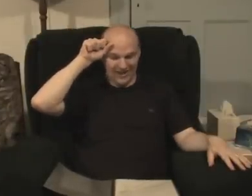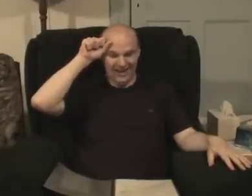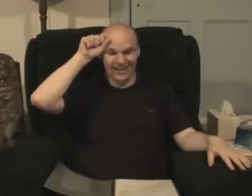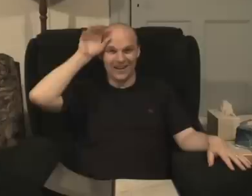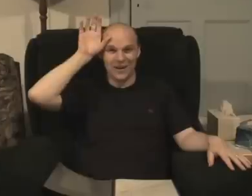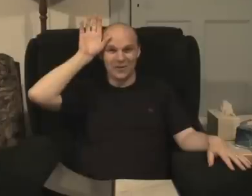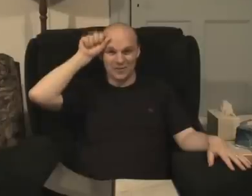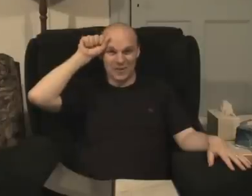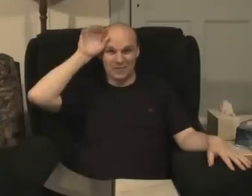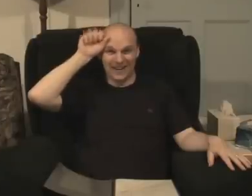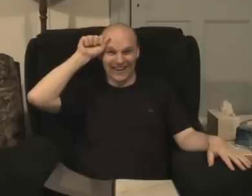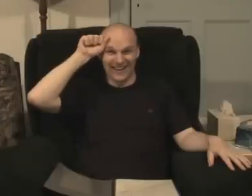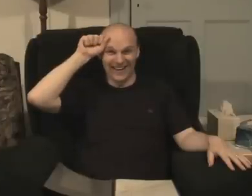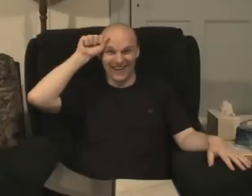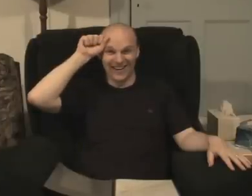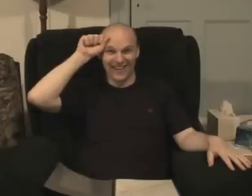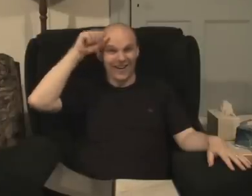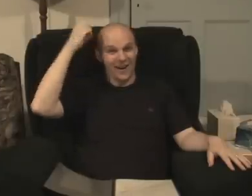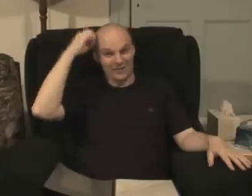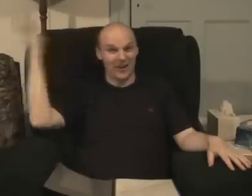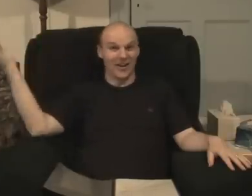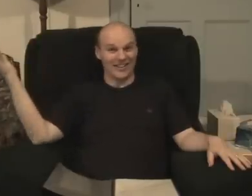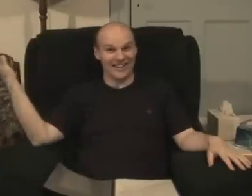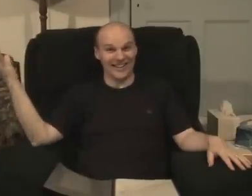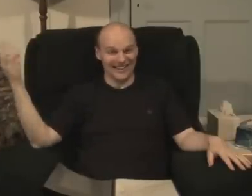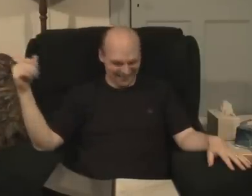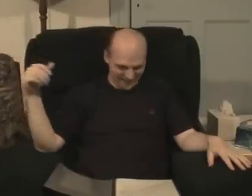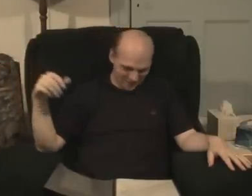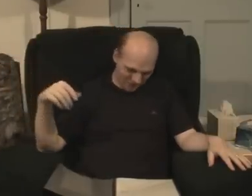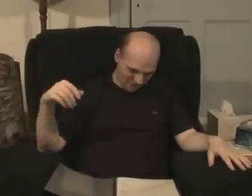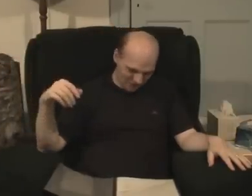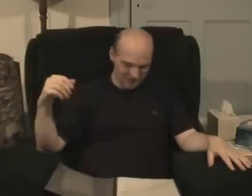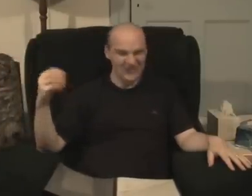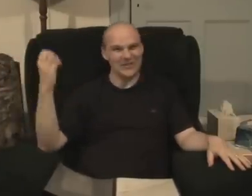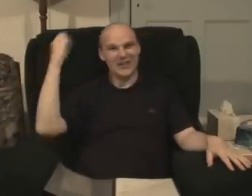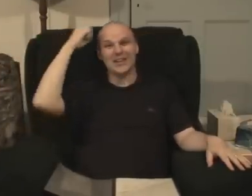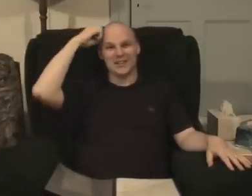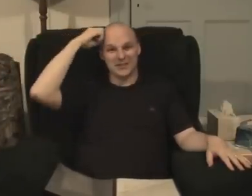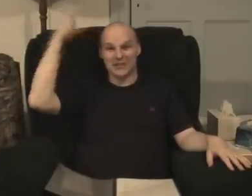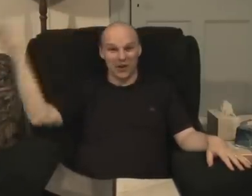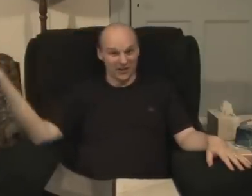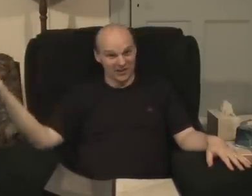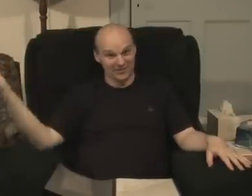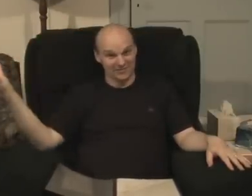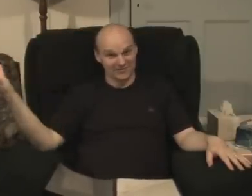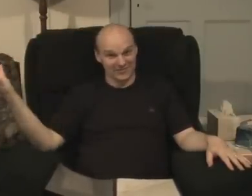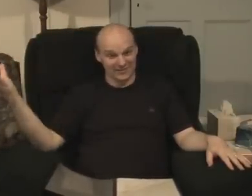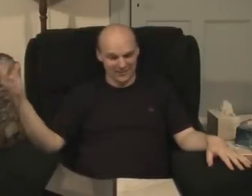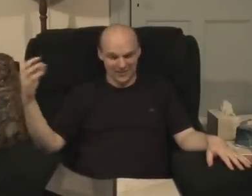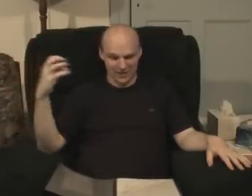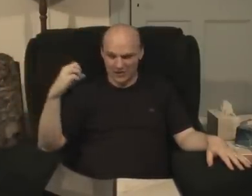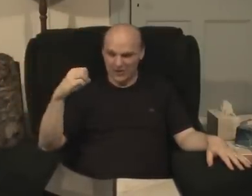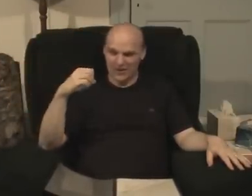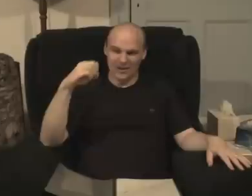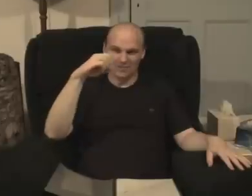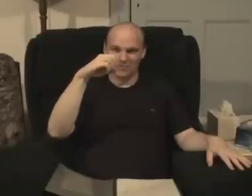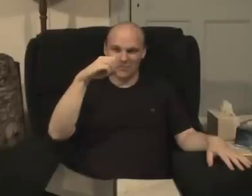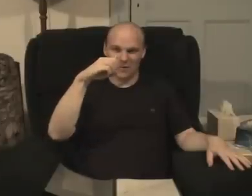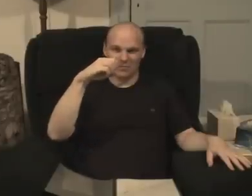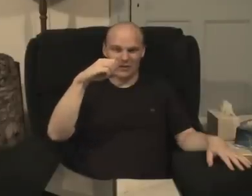again. Remember, I forgot. Which brings me to forgot. So I'm